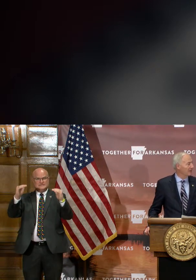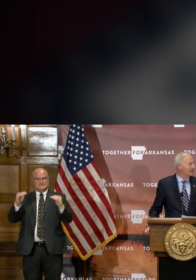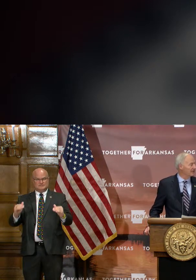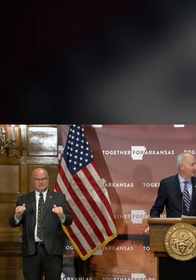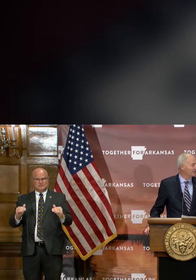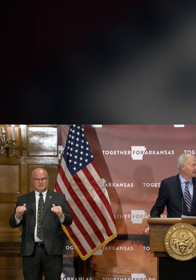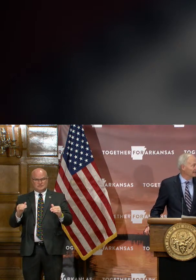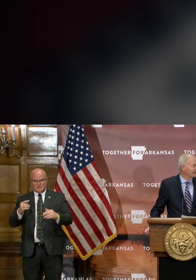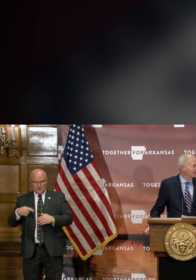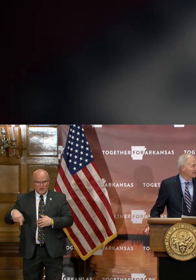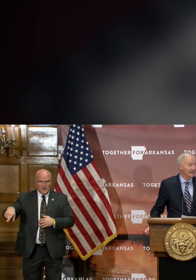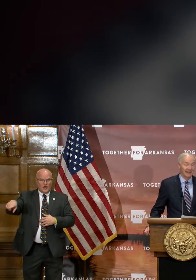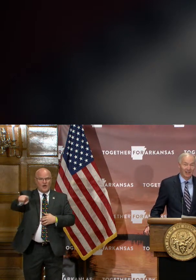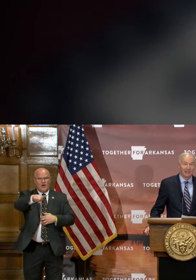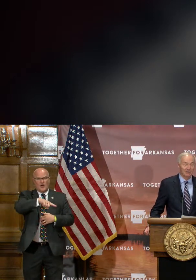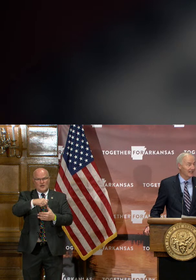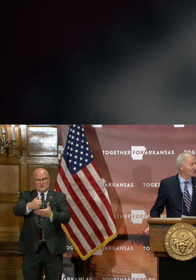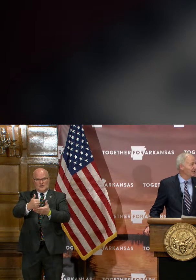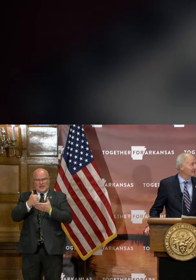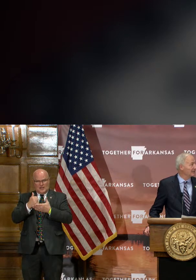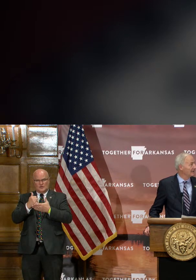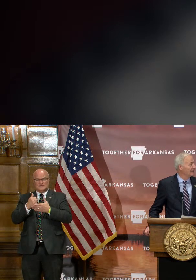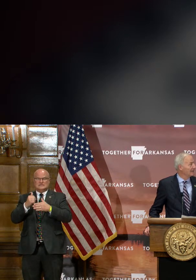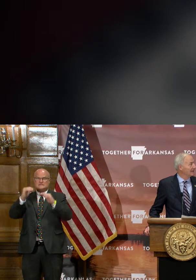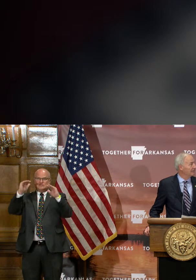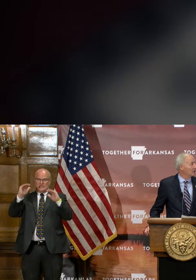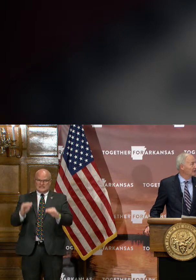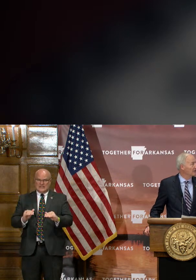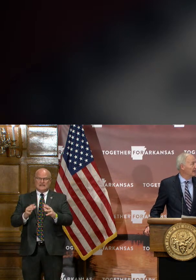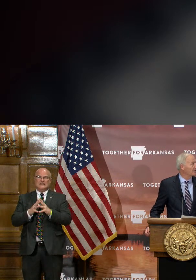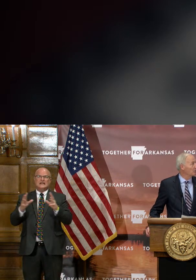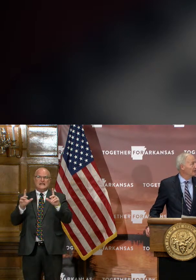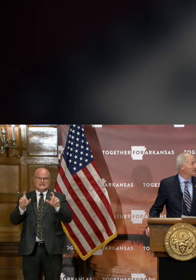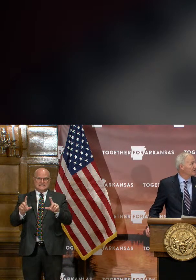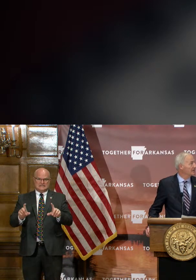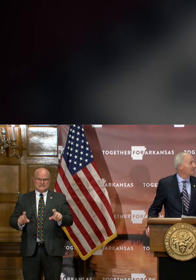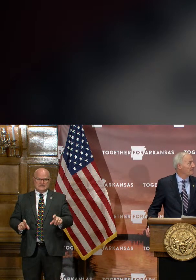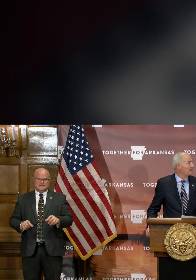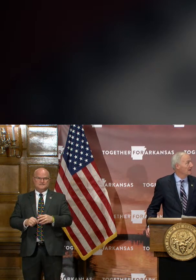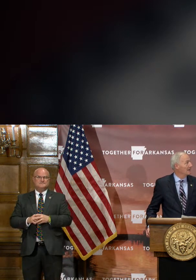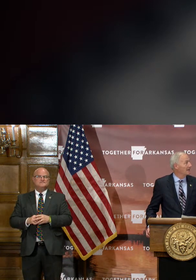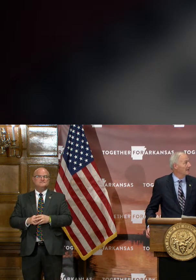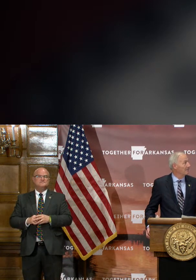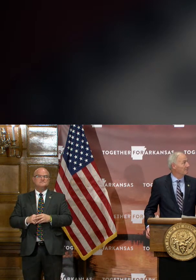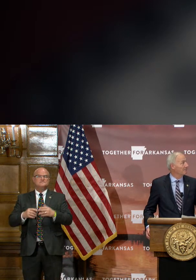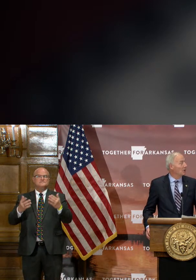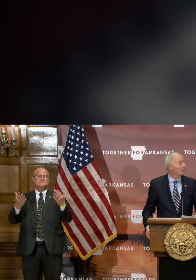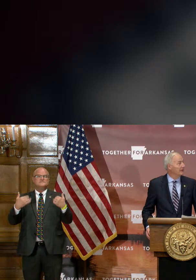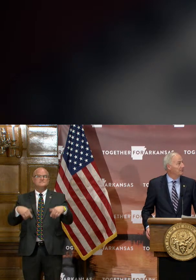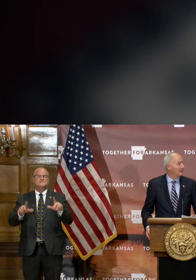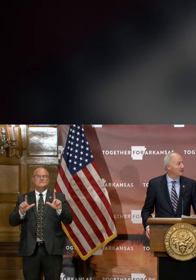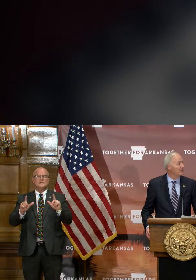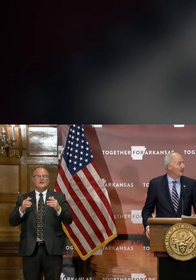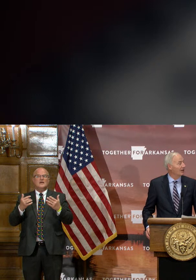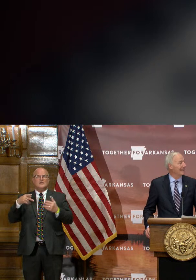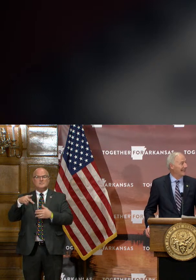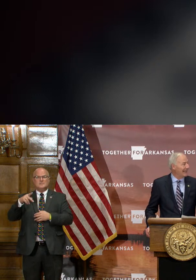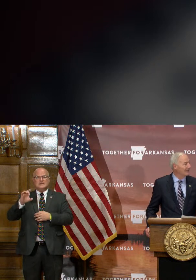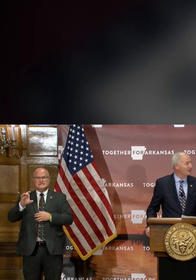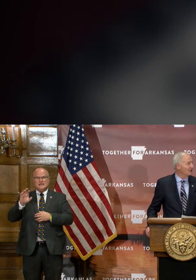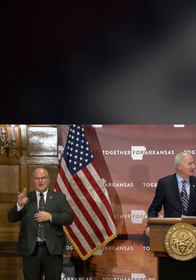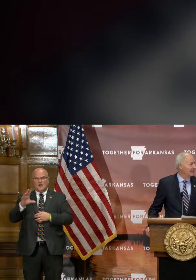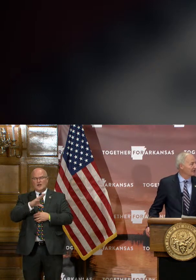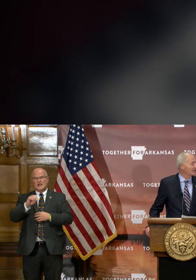takes everybody's help to get that done and a lot of testing. If you look at the next one is both the PCR